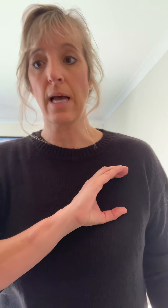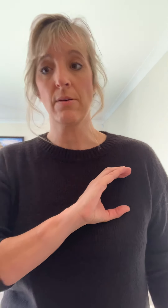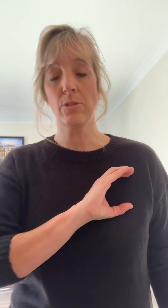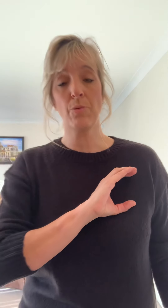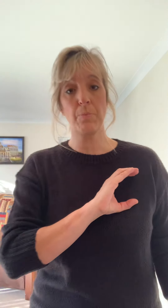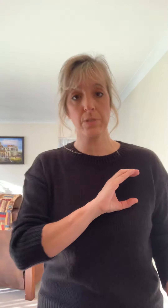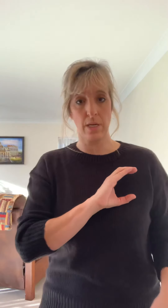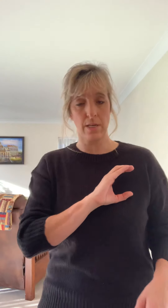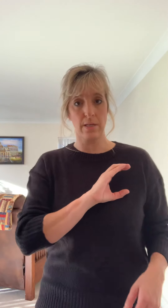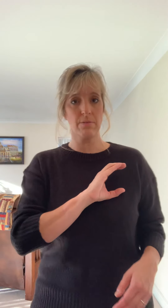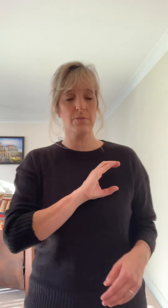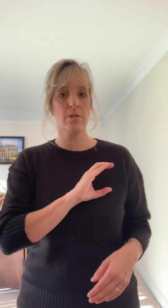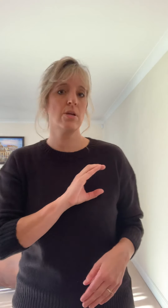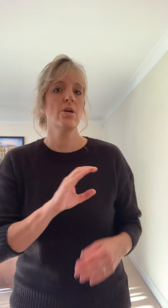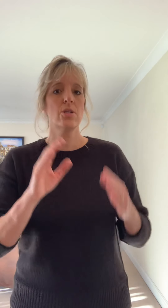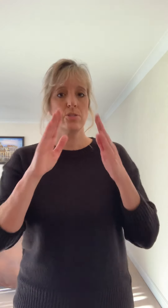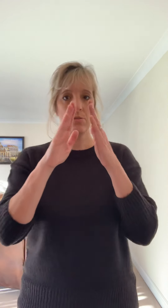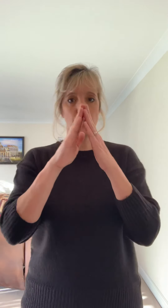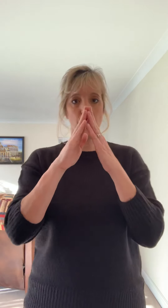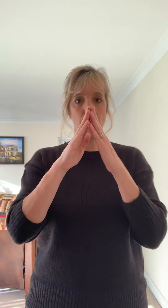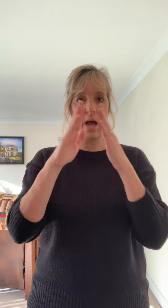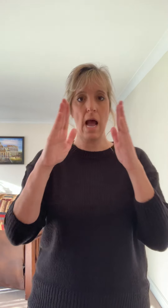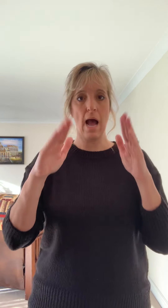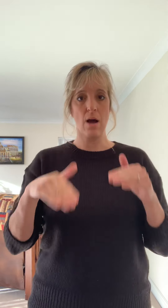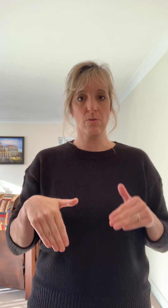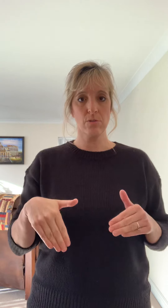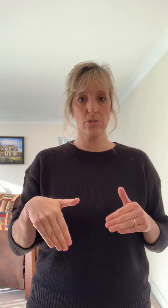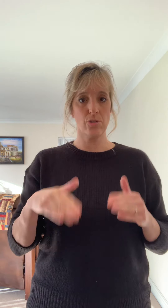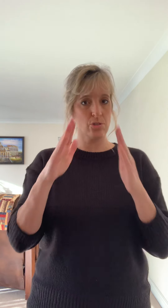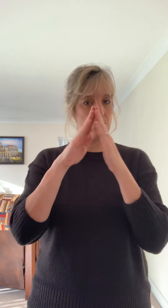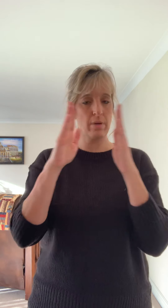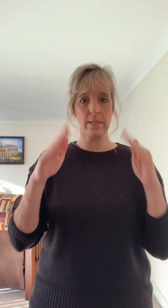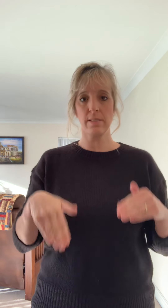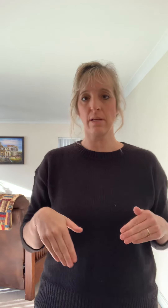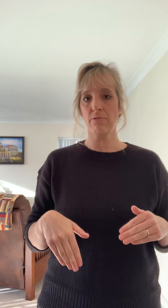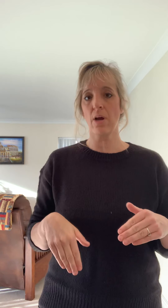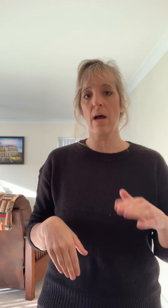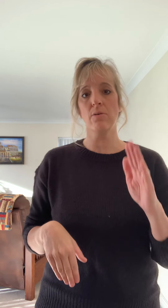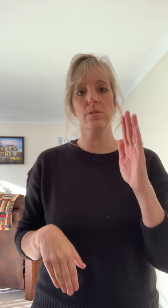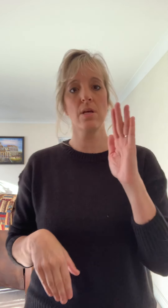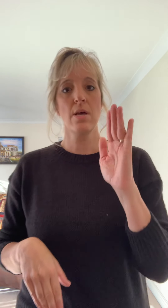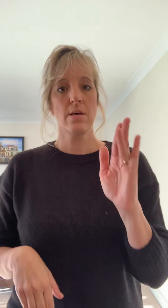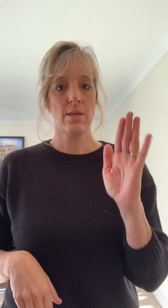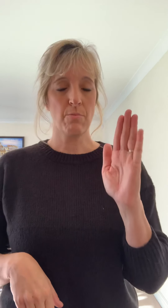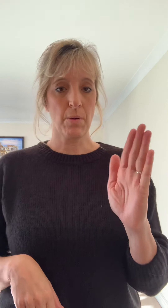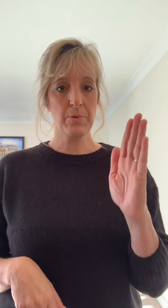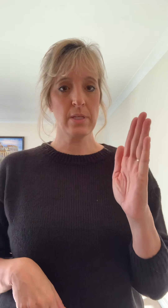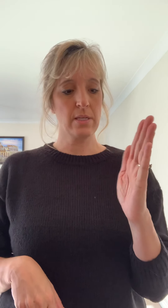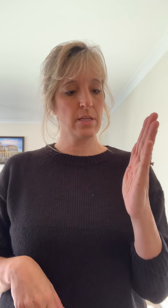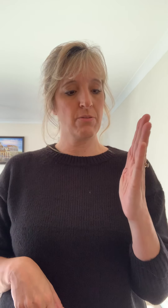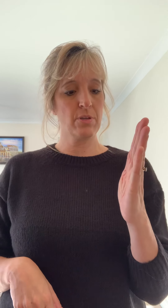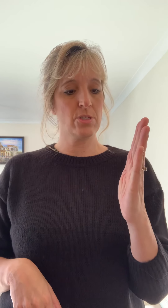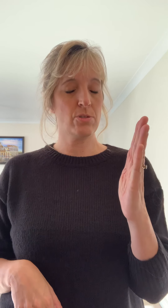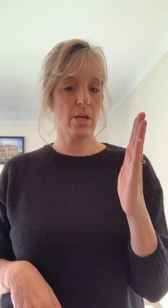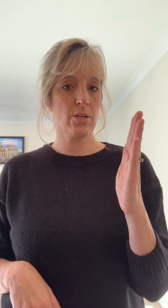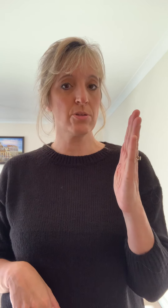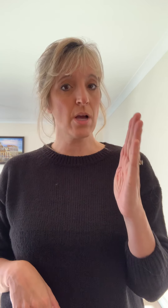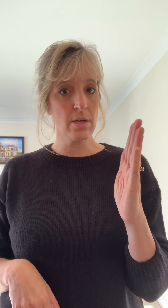of Representatives. So you do House, just make the sign for House. Then Representative is you take your